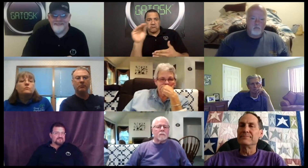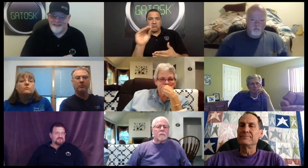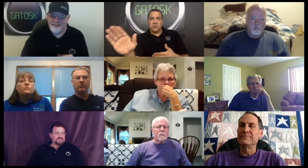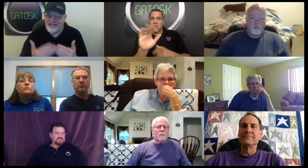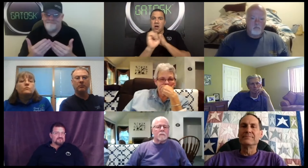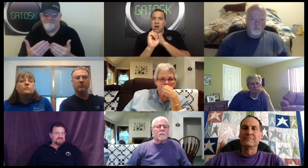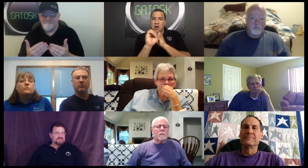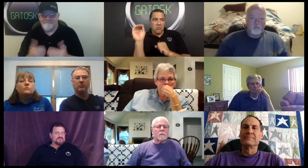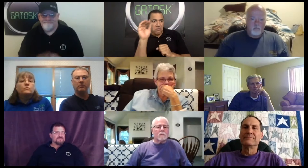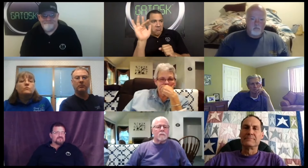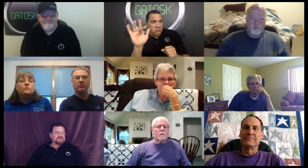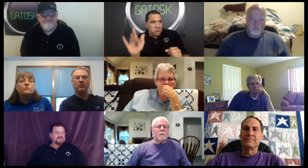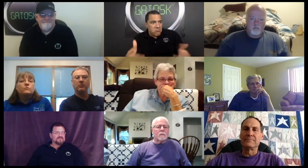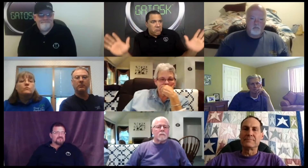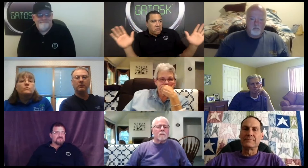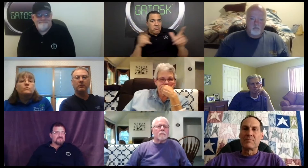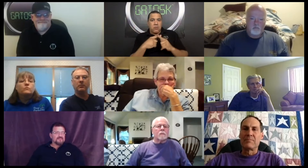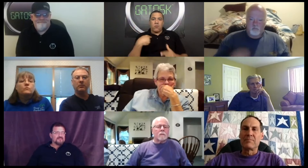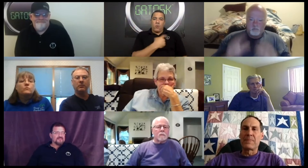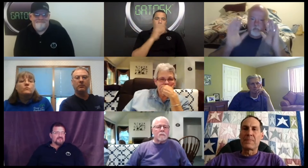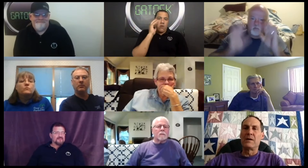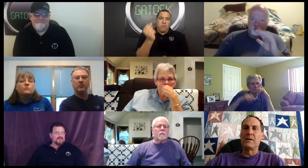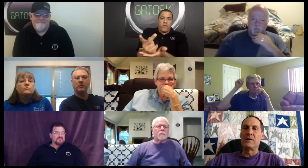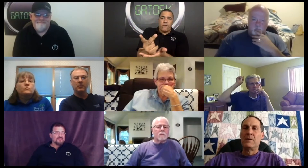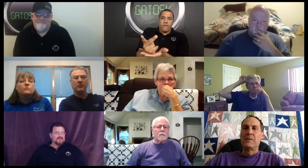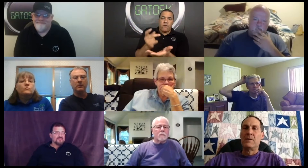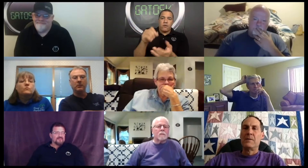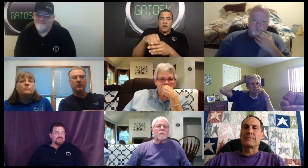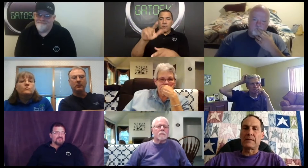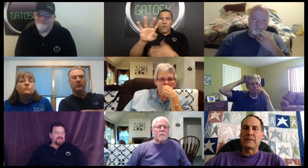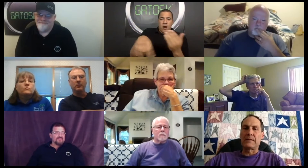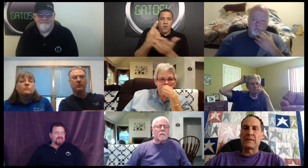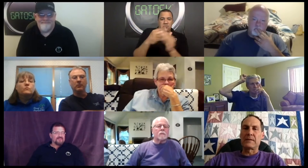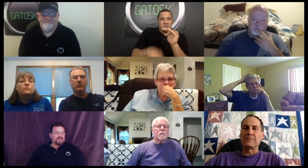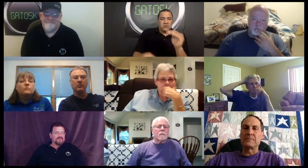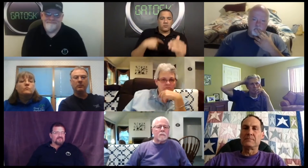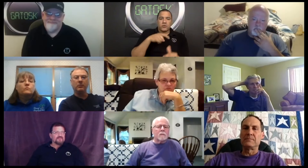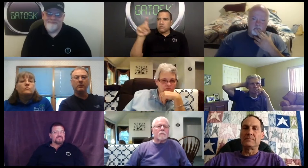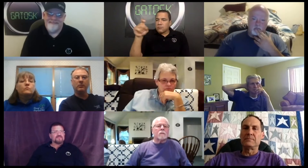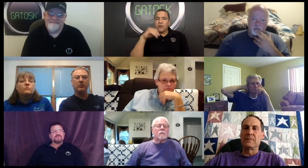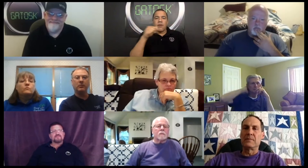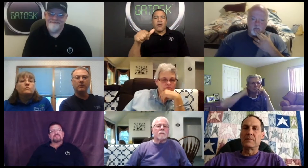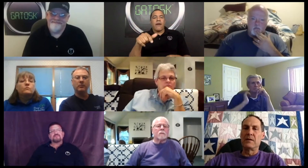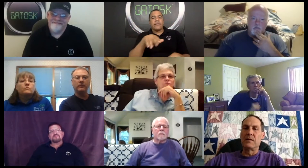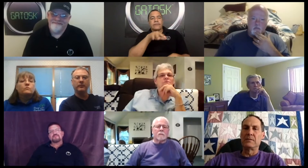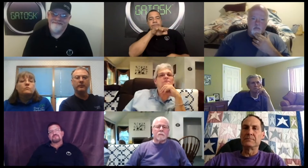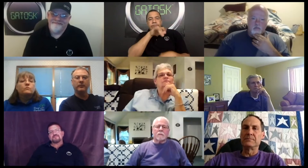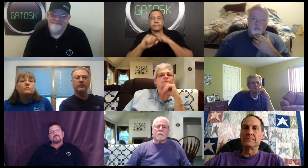go ahead. You can input your ad, hit, and we'll approve it within 24 hours or less. It can't